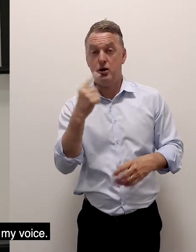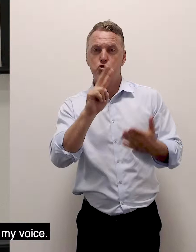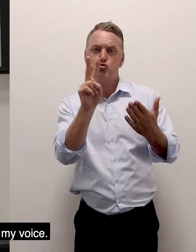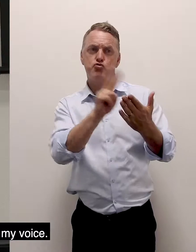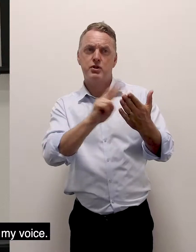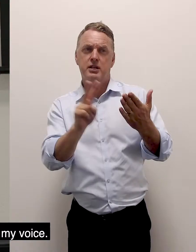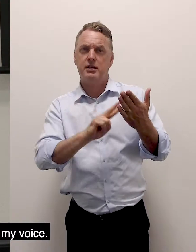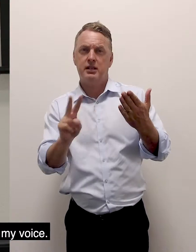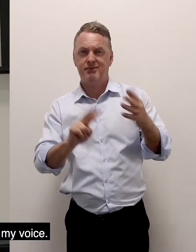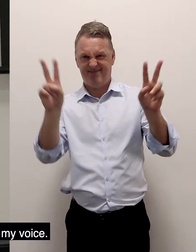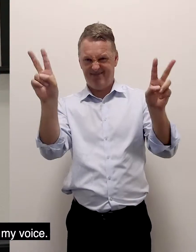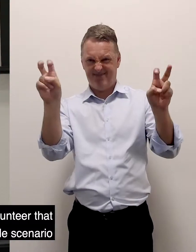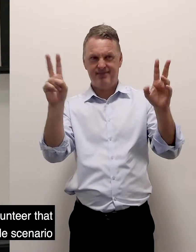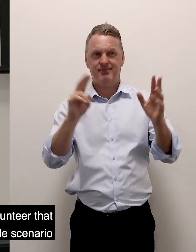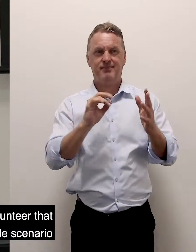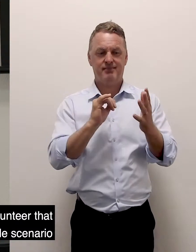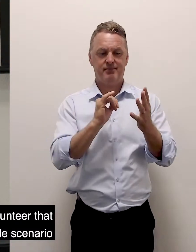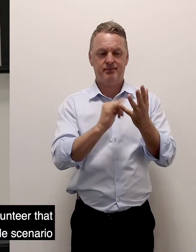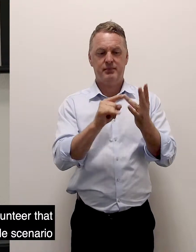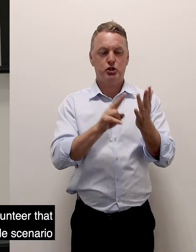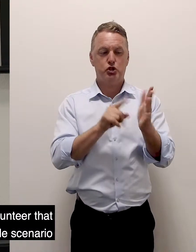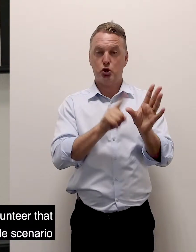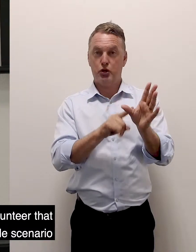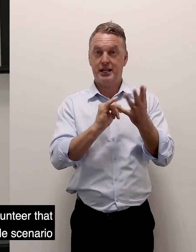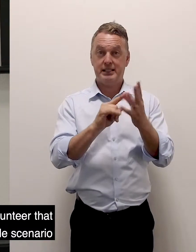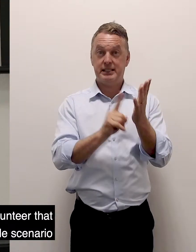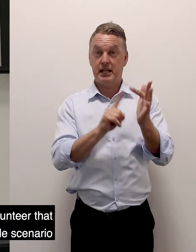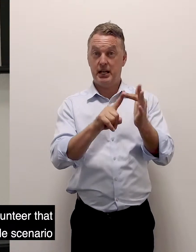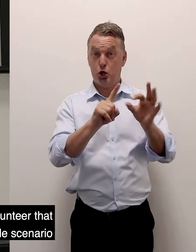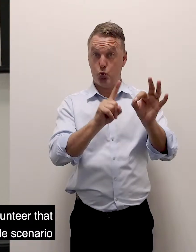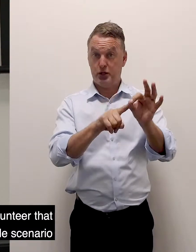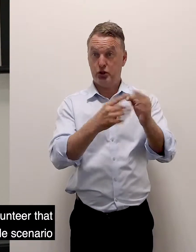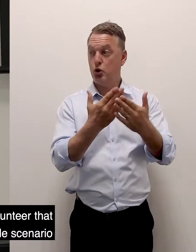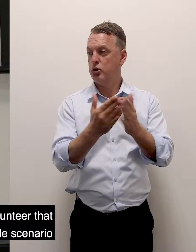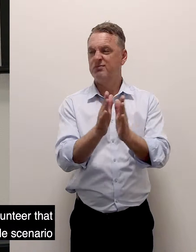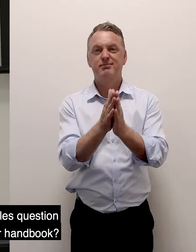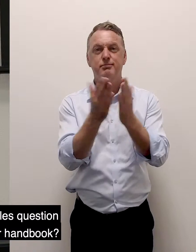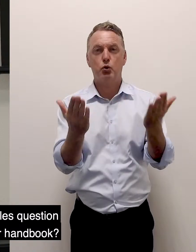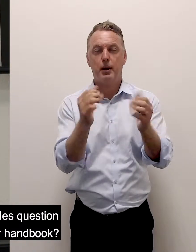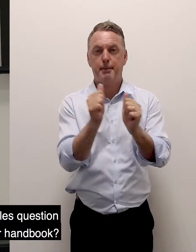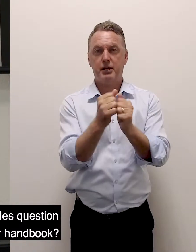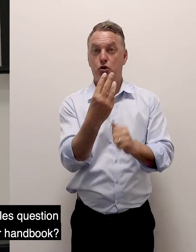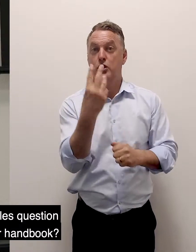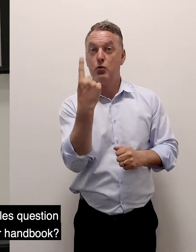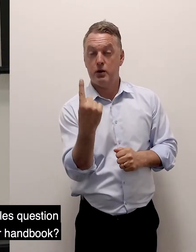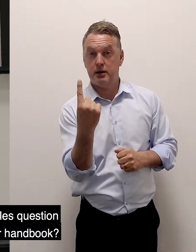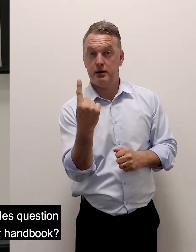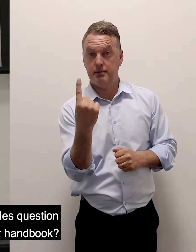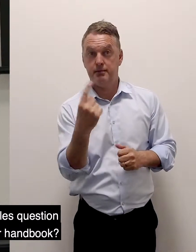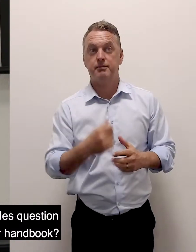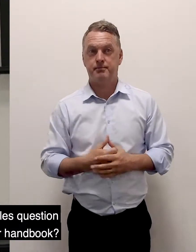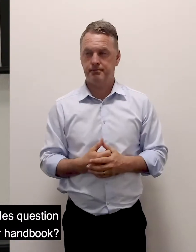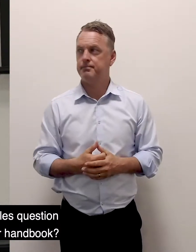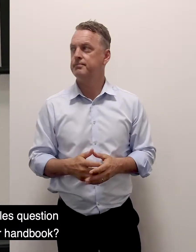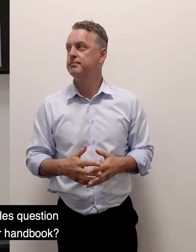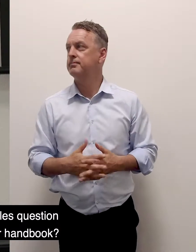take a break from listening to my voice. Do we have a volunteer that could read the little scenario called the Sony